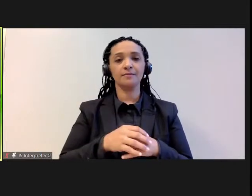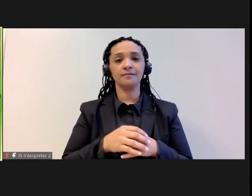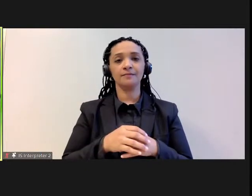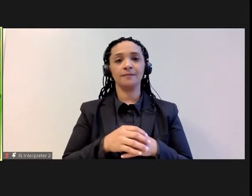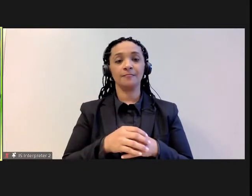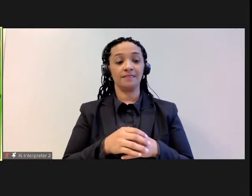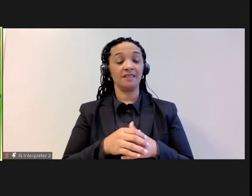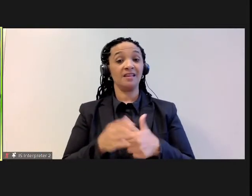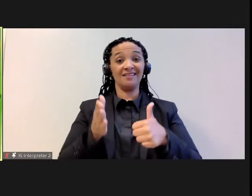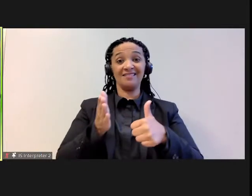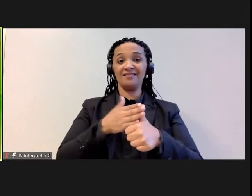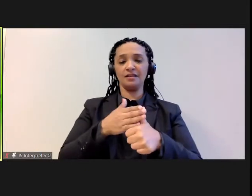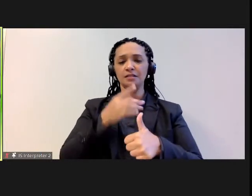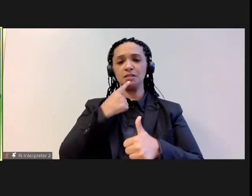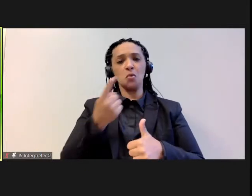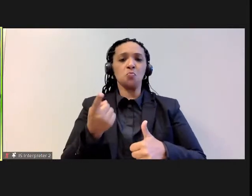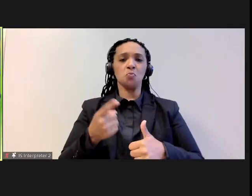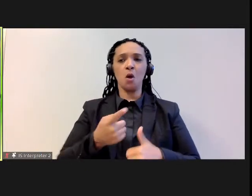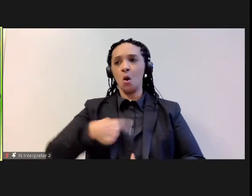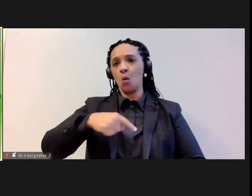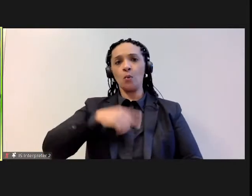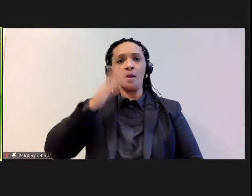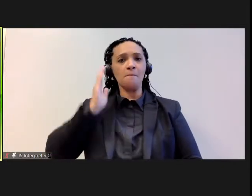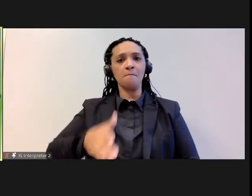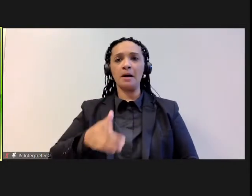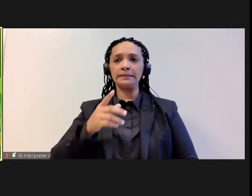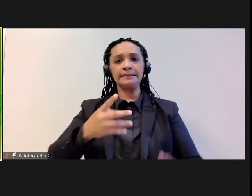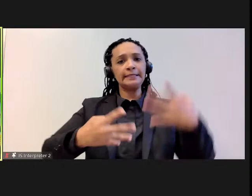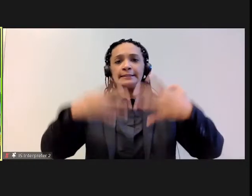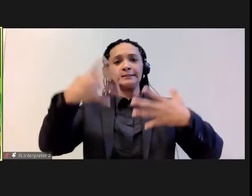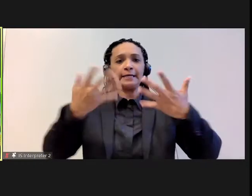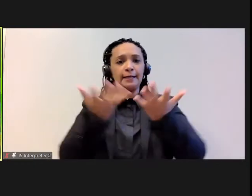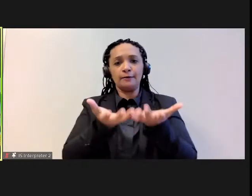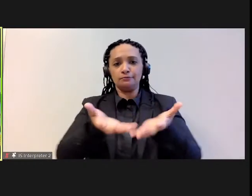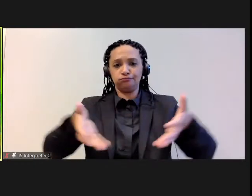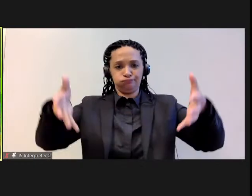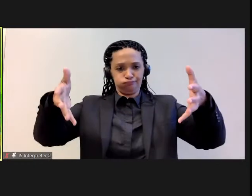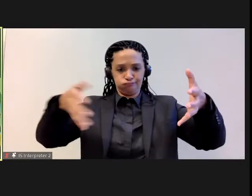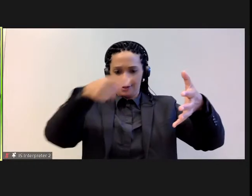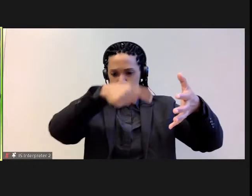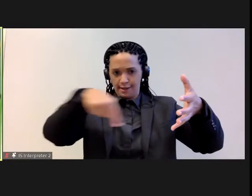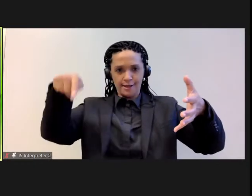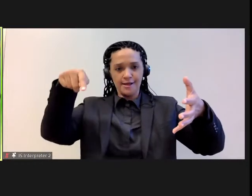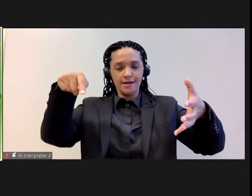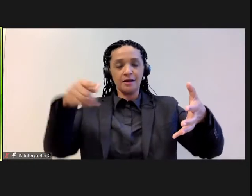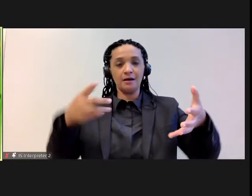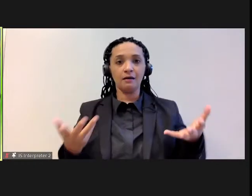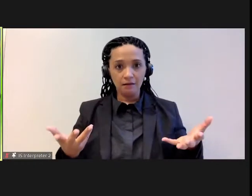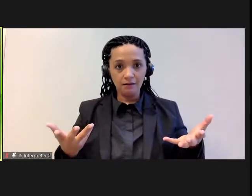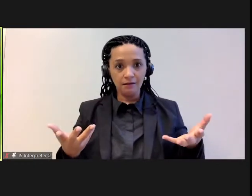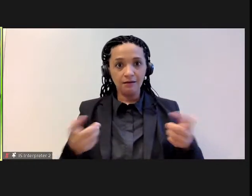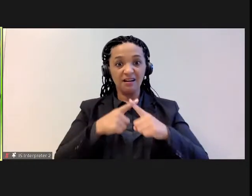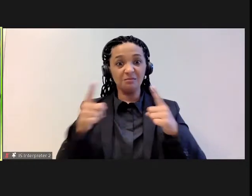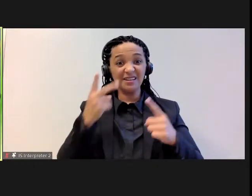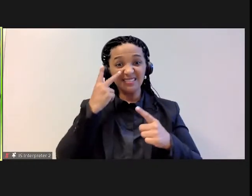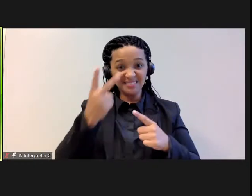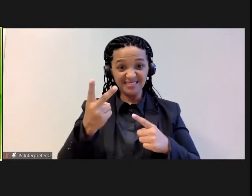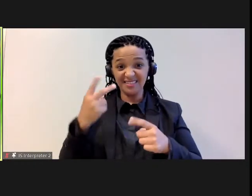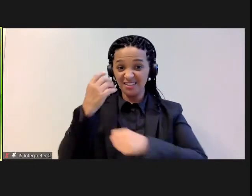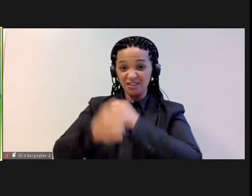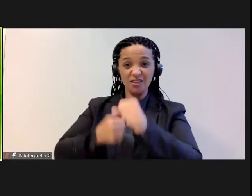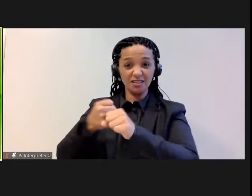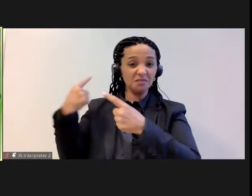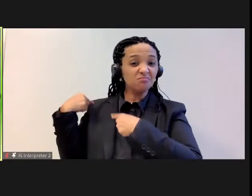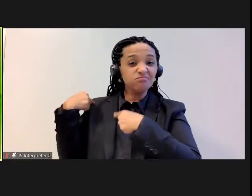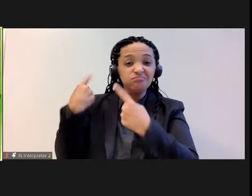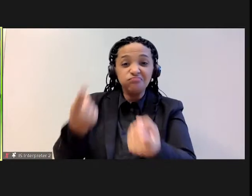hear countries or partners say, we need a data portal. And, if you look, for the years that we've been implementing data